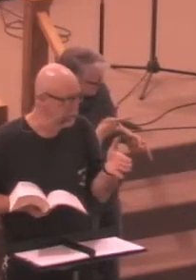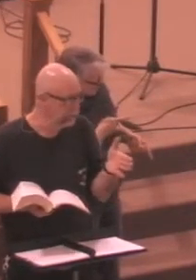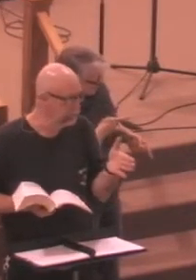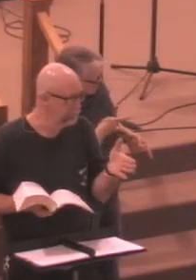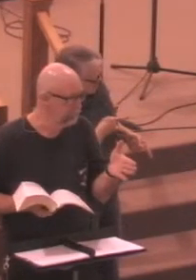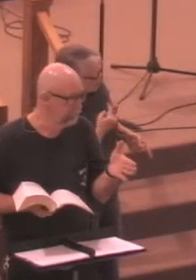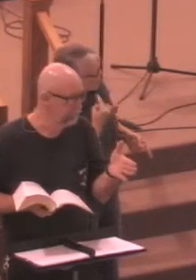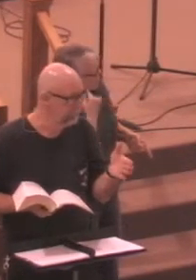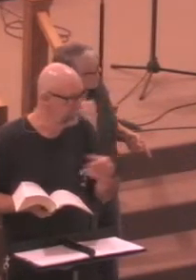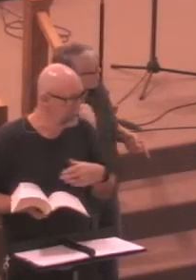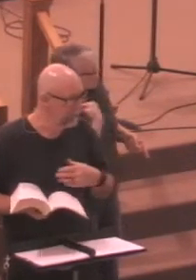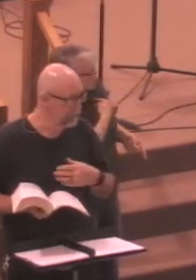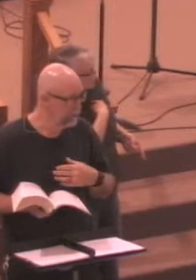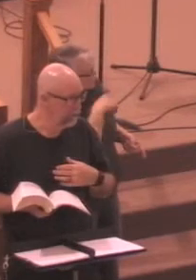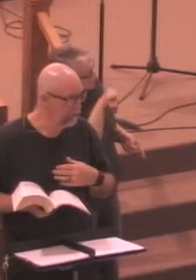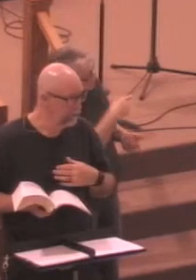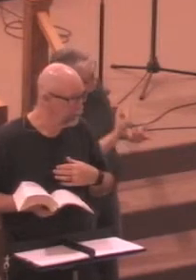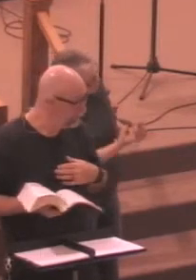supposed to do?